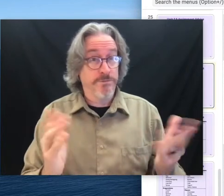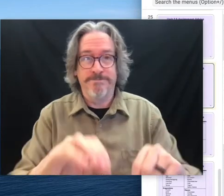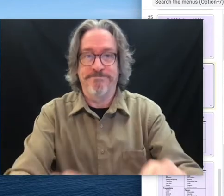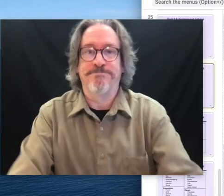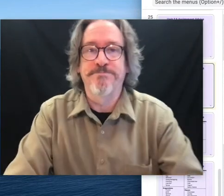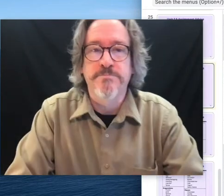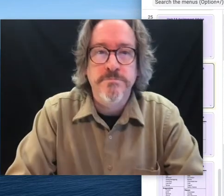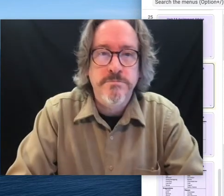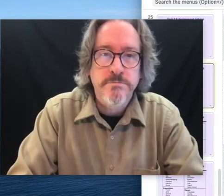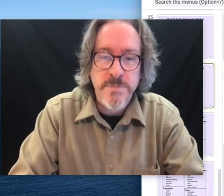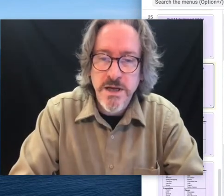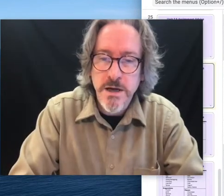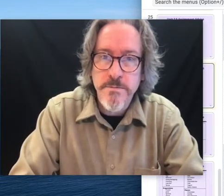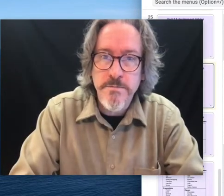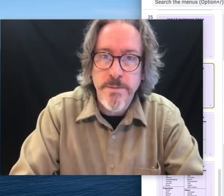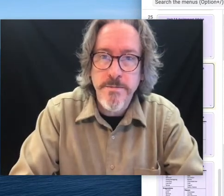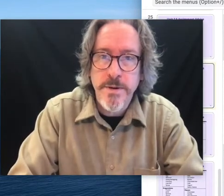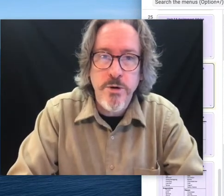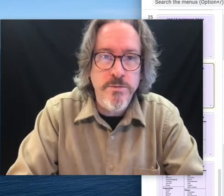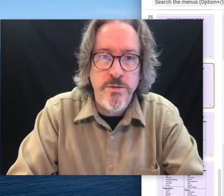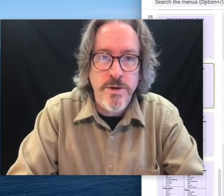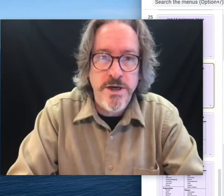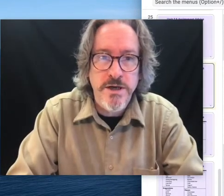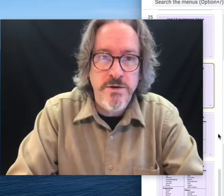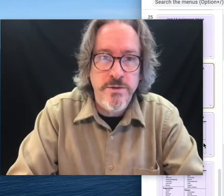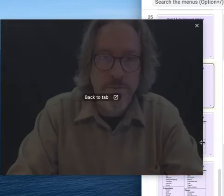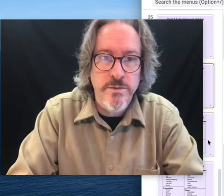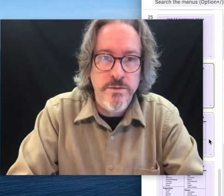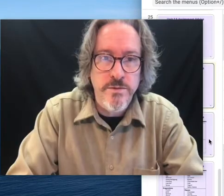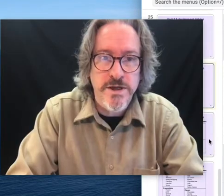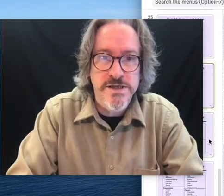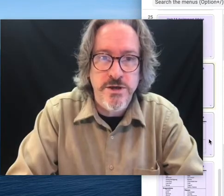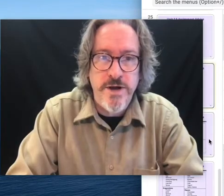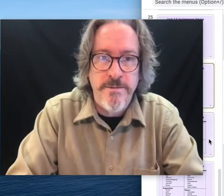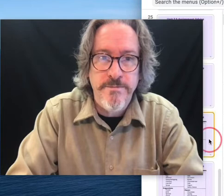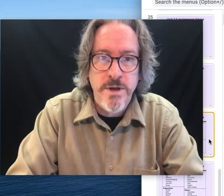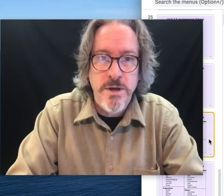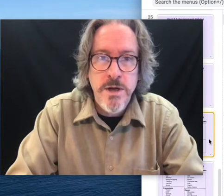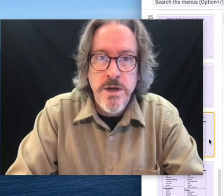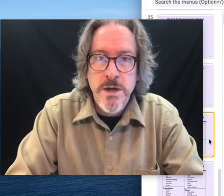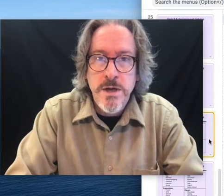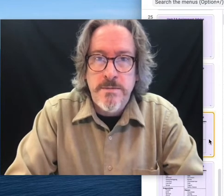stranger. Oh, no, I need to do this. Okay.